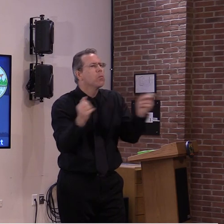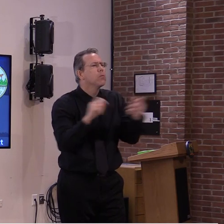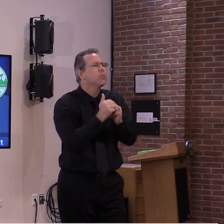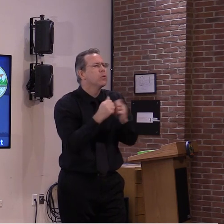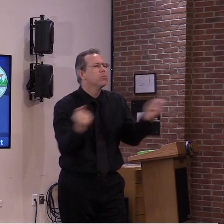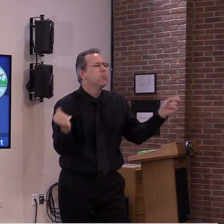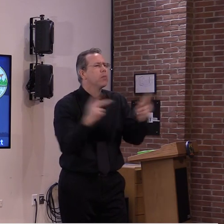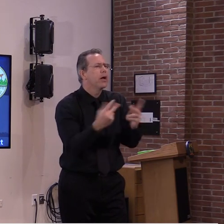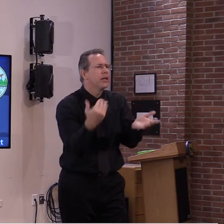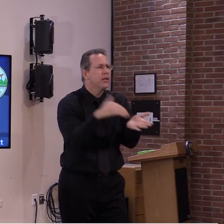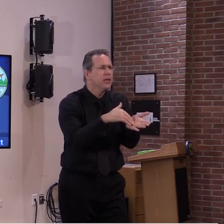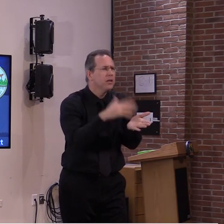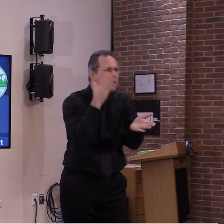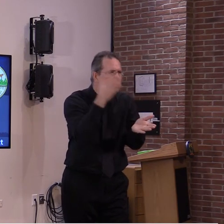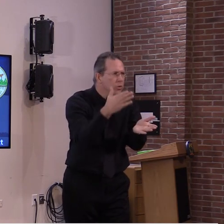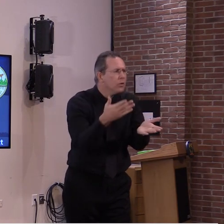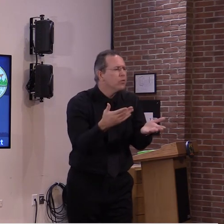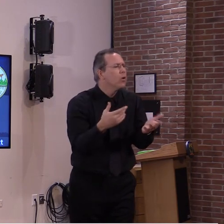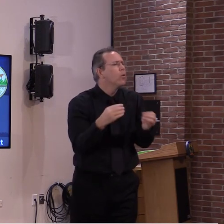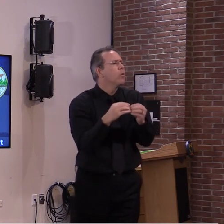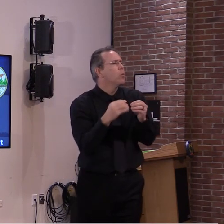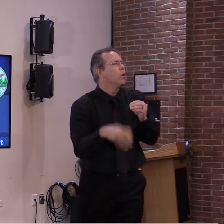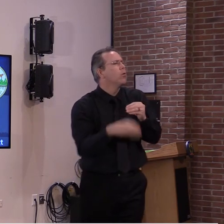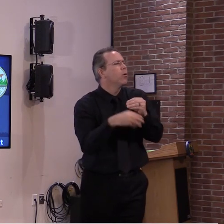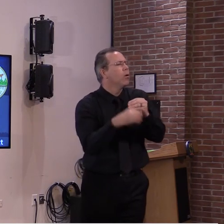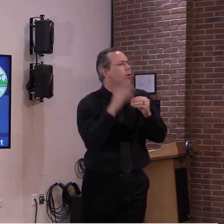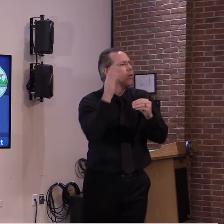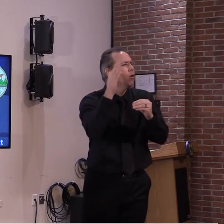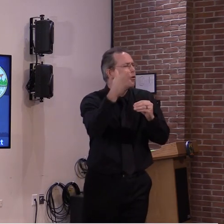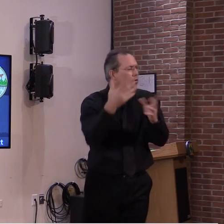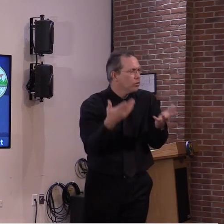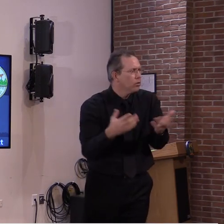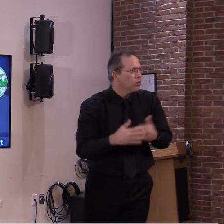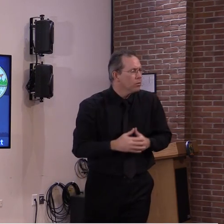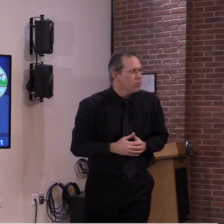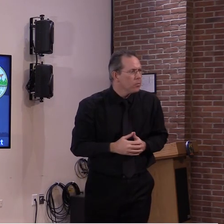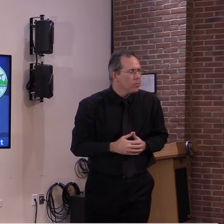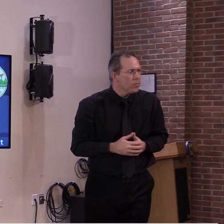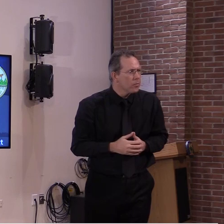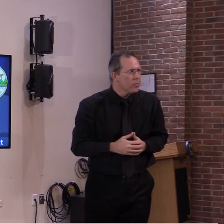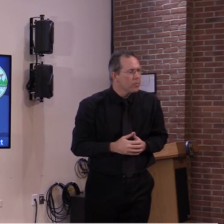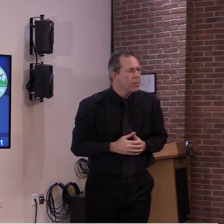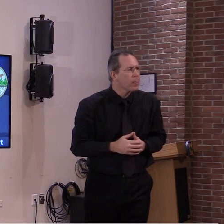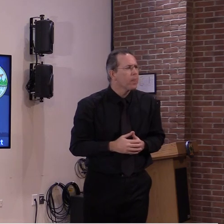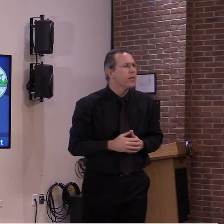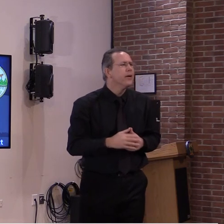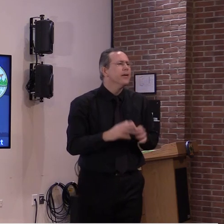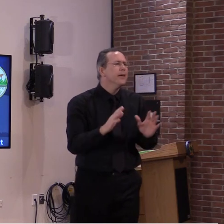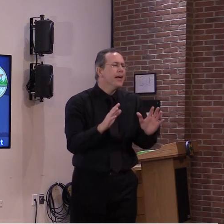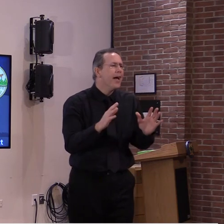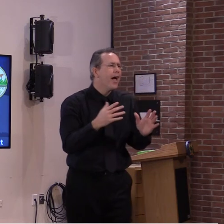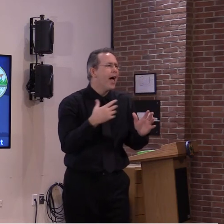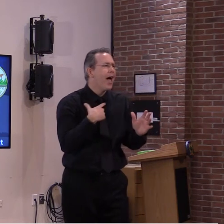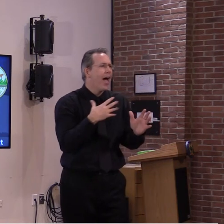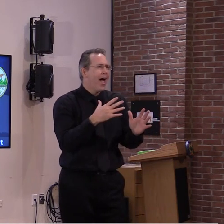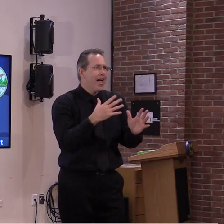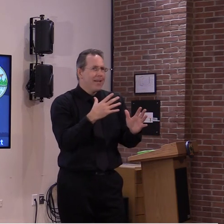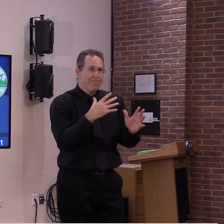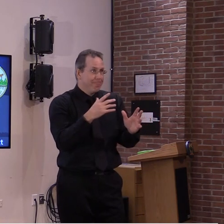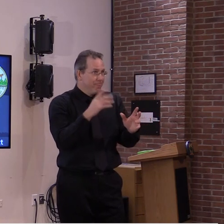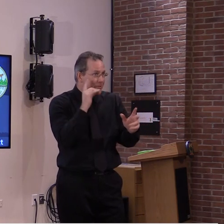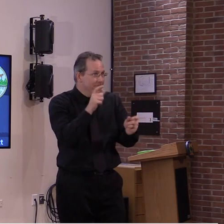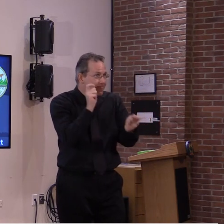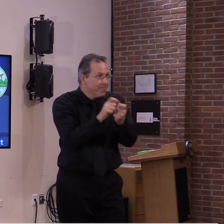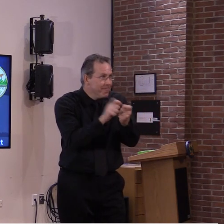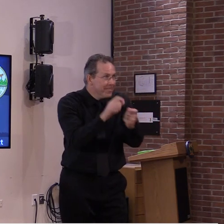be another bit of time that will need to pass between the resumption of traditional practices where athletes may be coming into contact